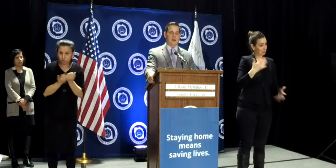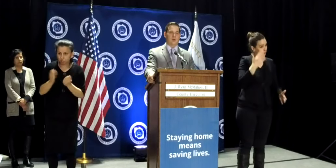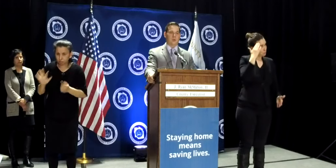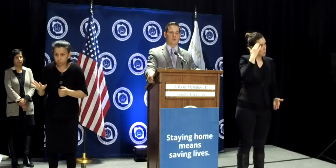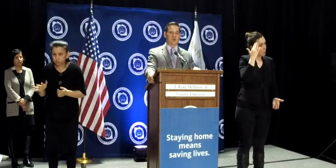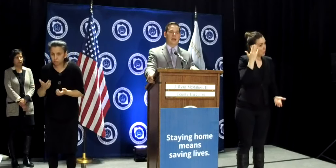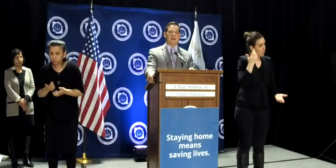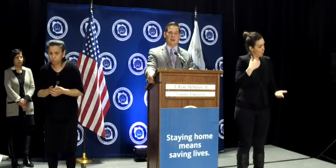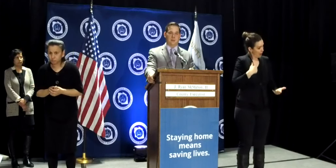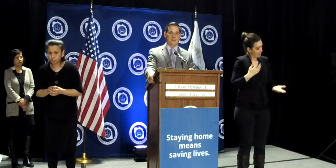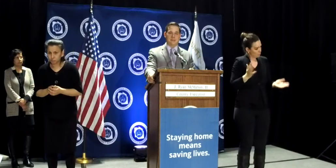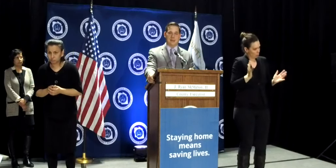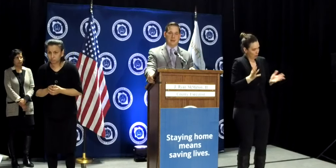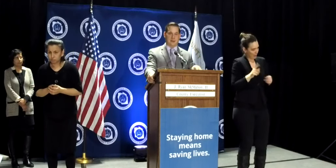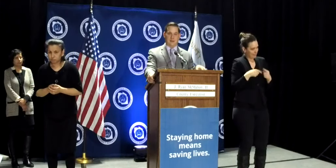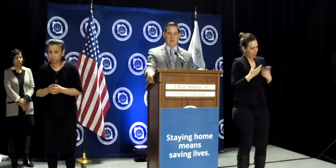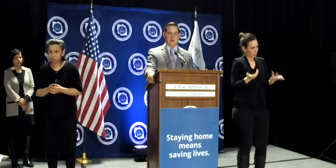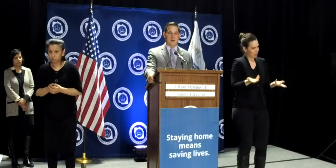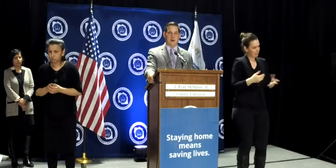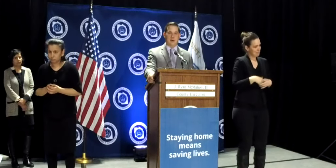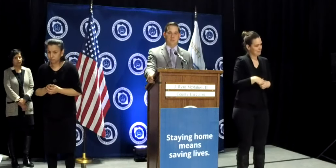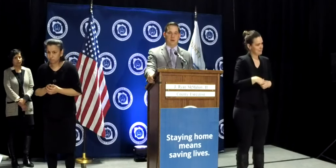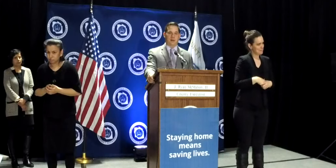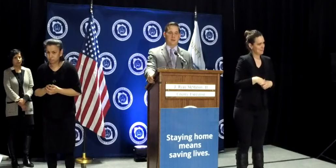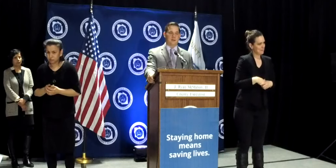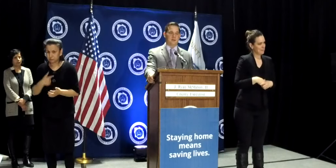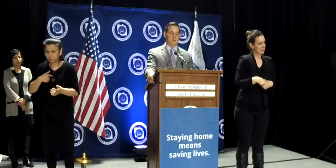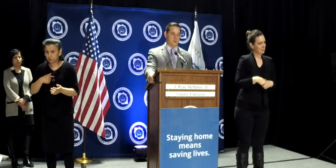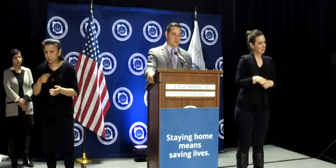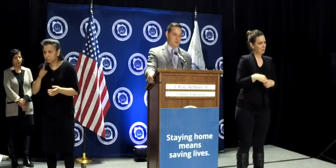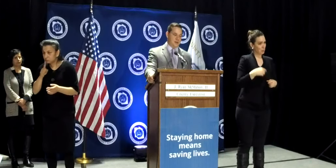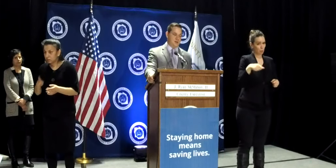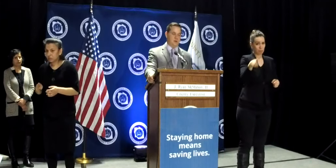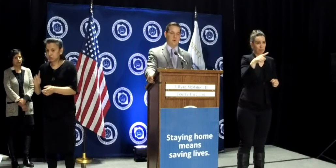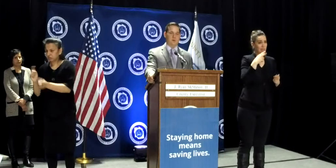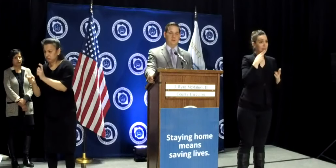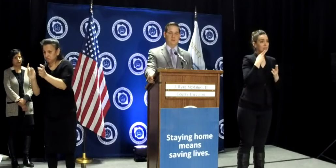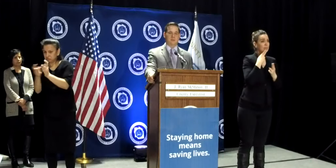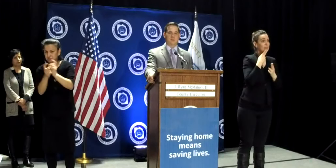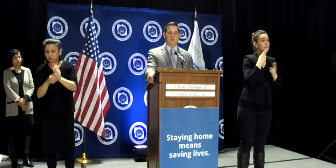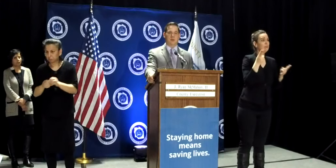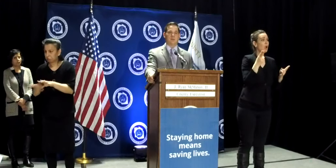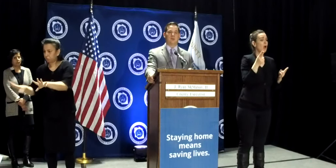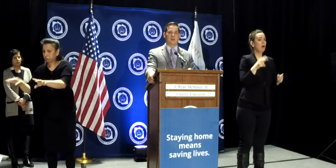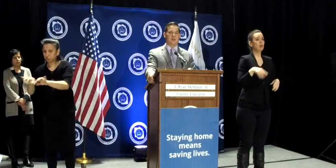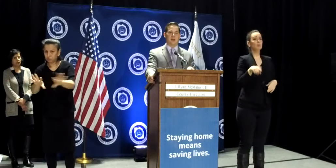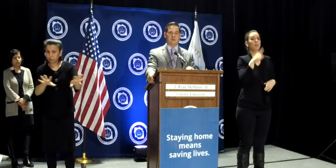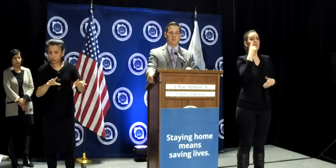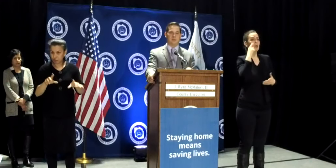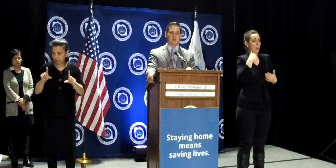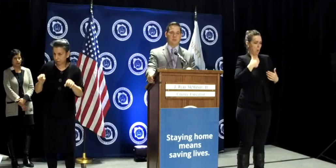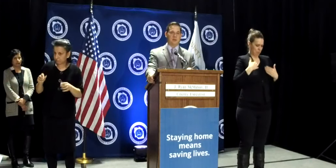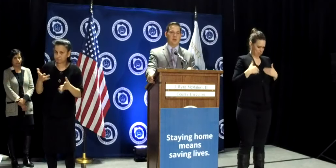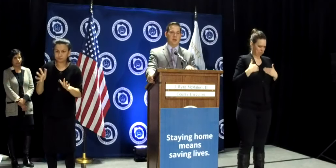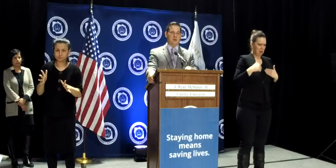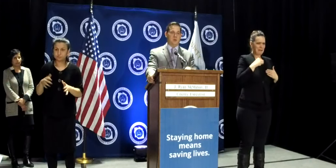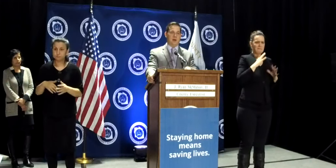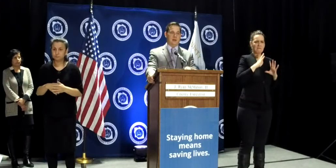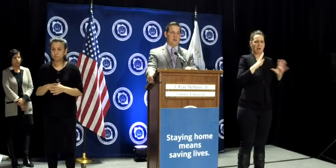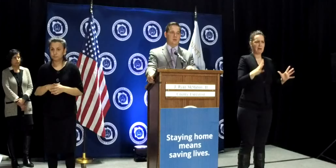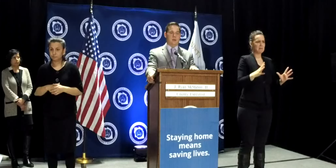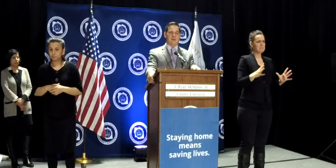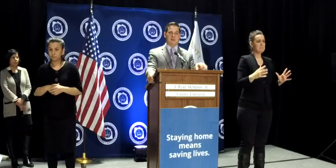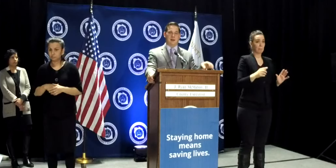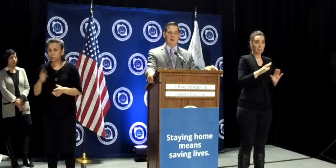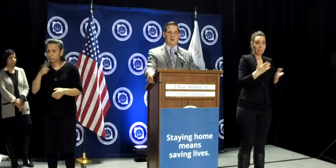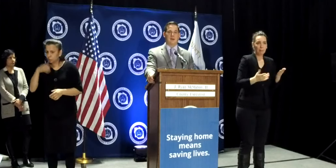And again, nobody was trying to get anybody sick, but you were sick or you had symptoms or maybe you didn't have symptoms and you went